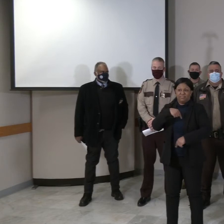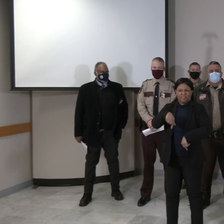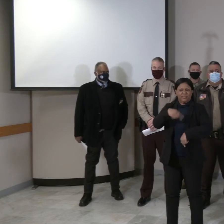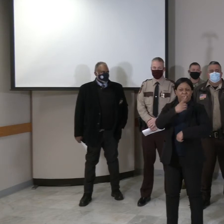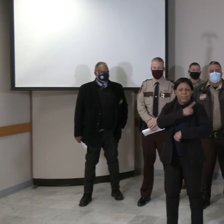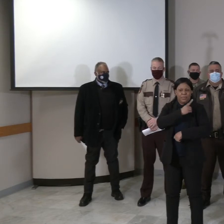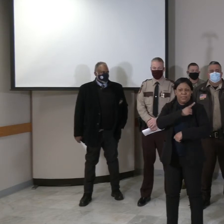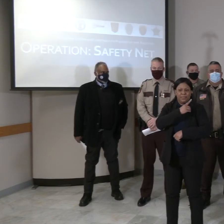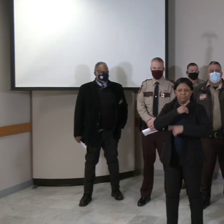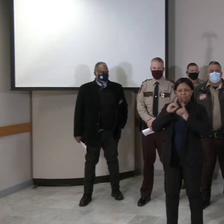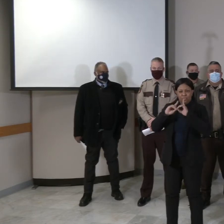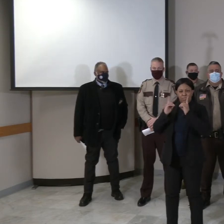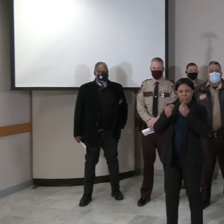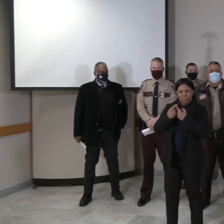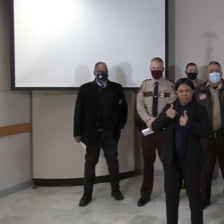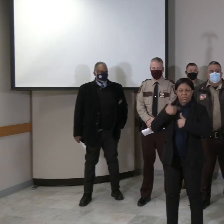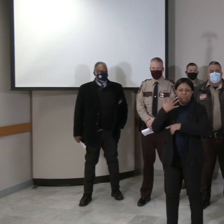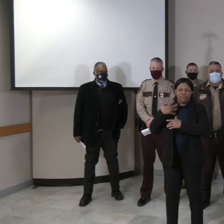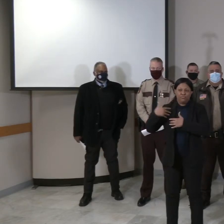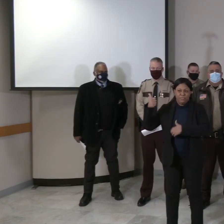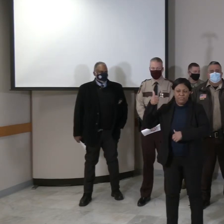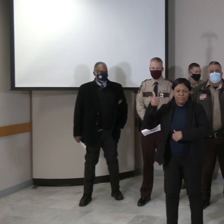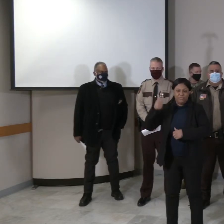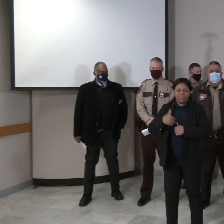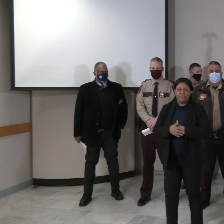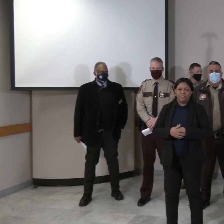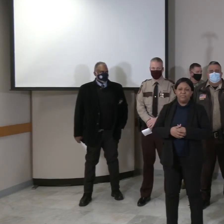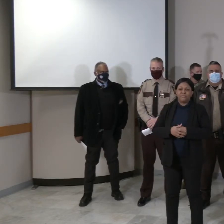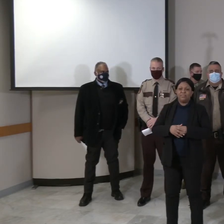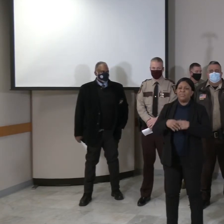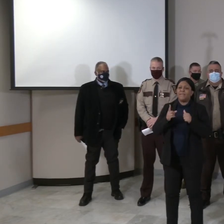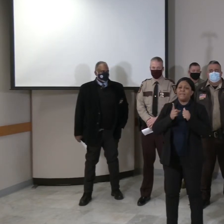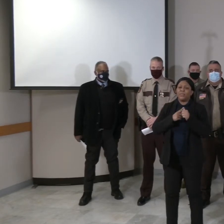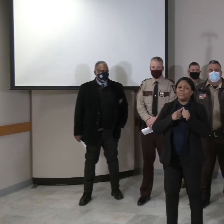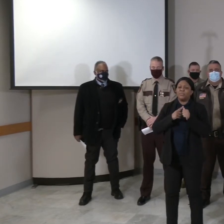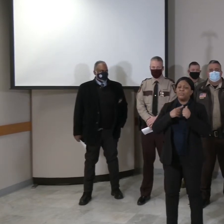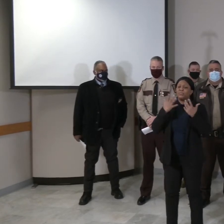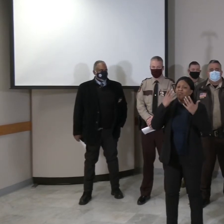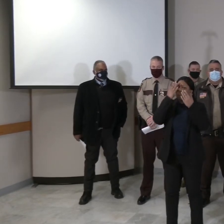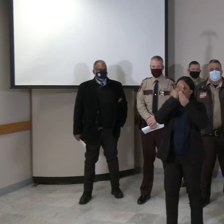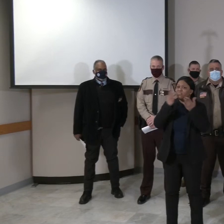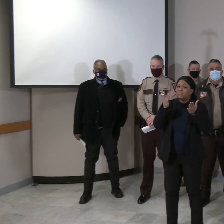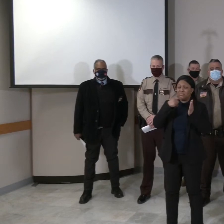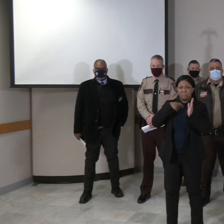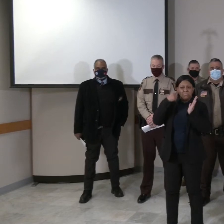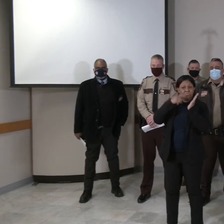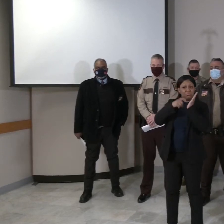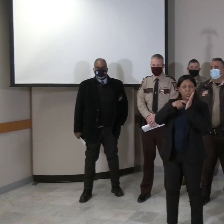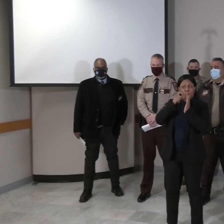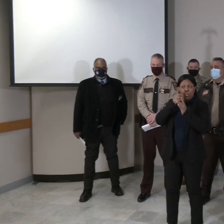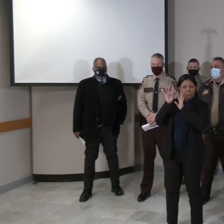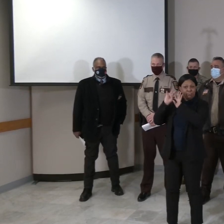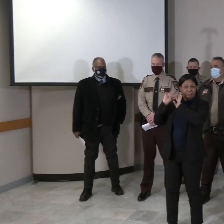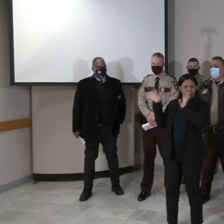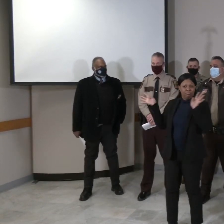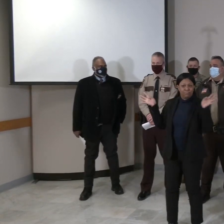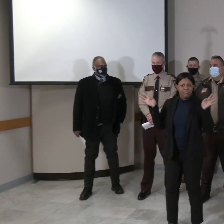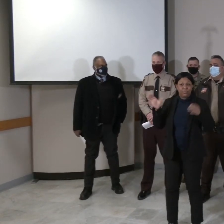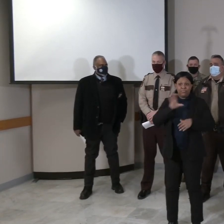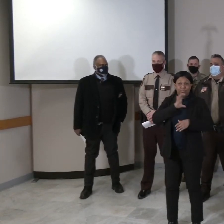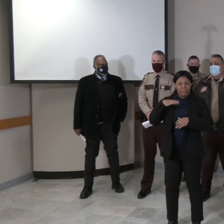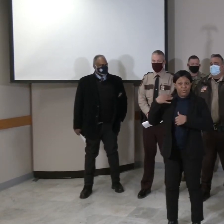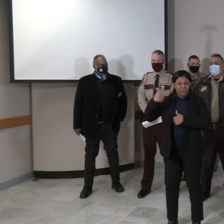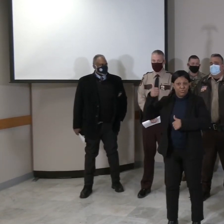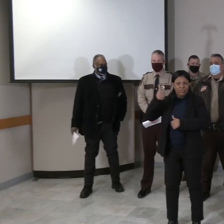introduce distinguished public safety officials here today. Commissioner Harrington, Department of Public